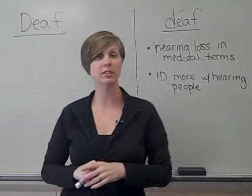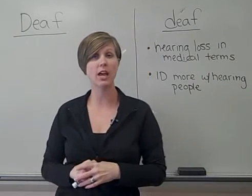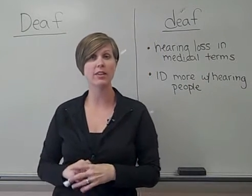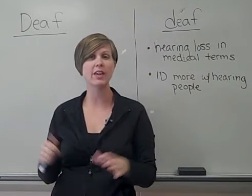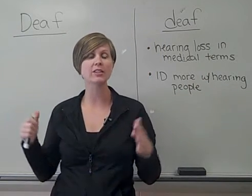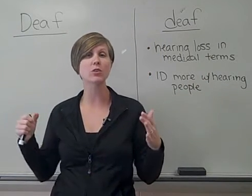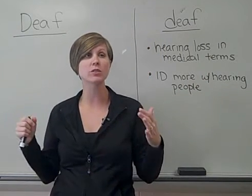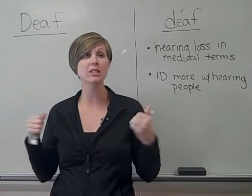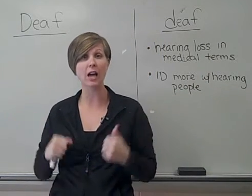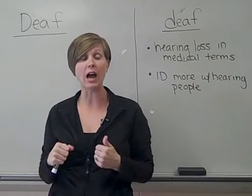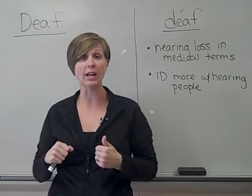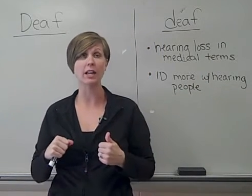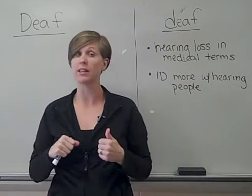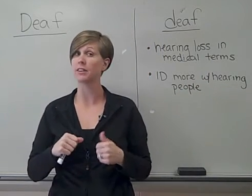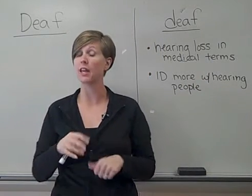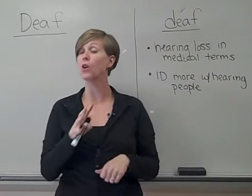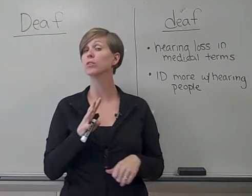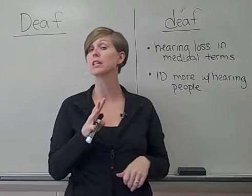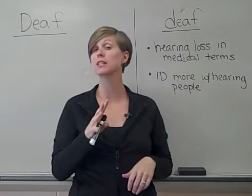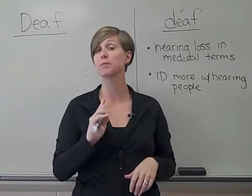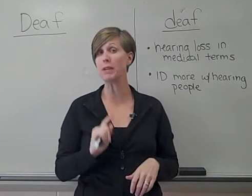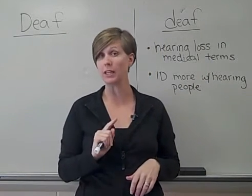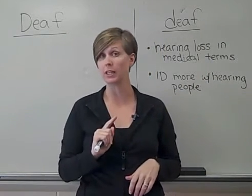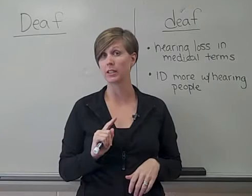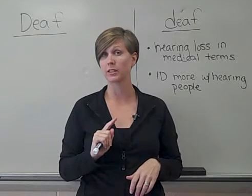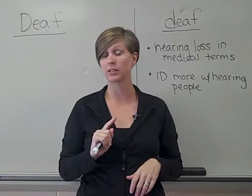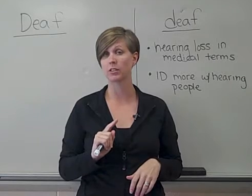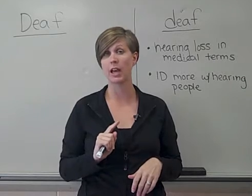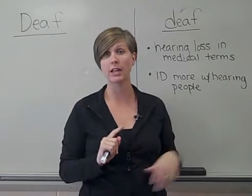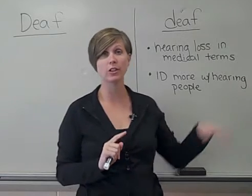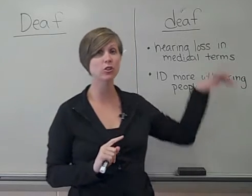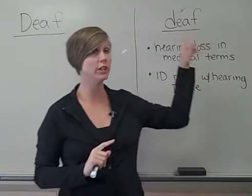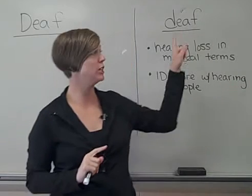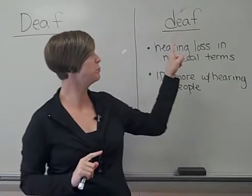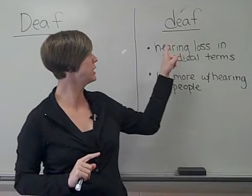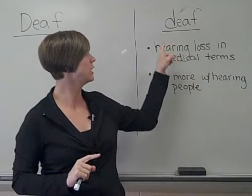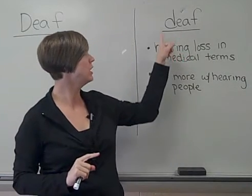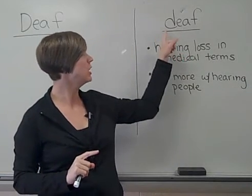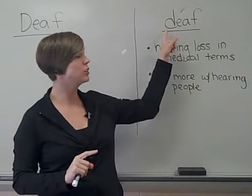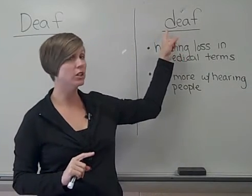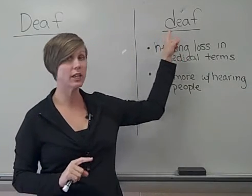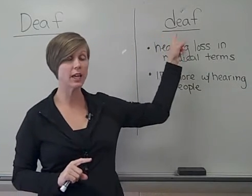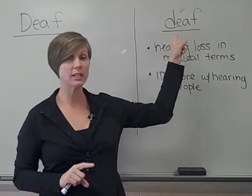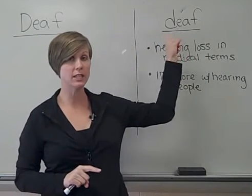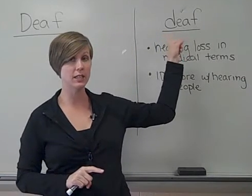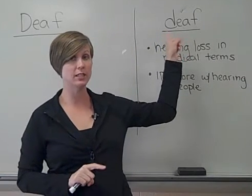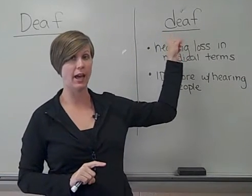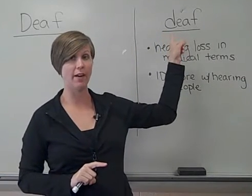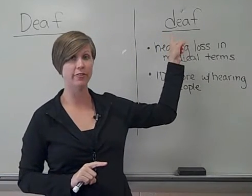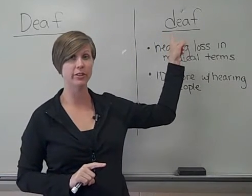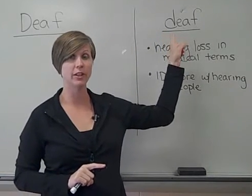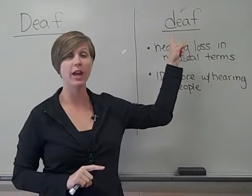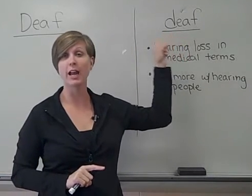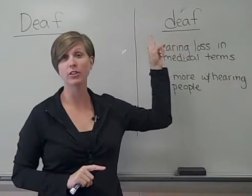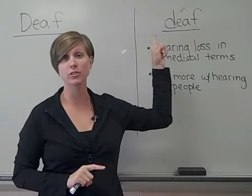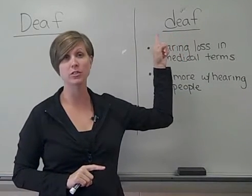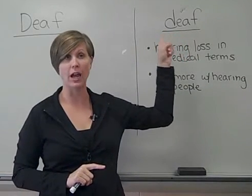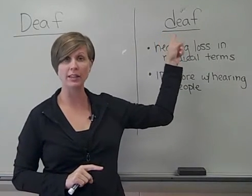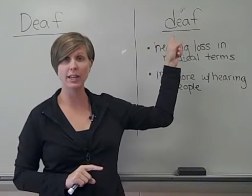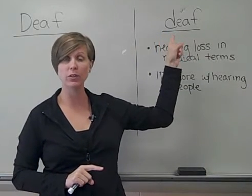say that they don't sign and that they only speak. Okay? You can be lowercase d deaf and use sign language